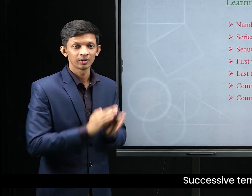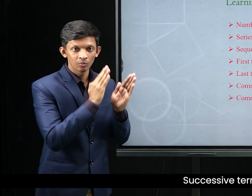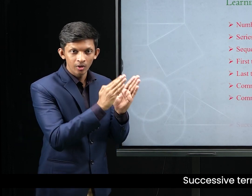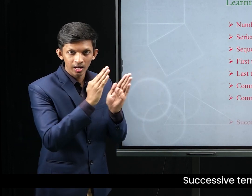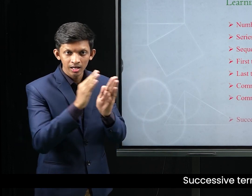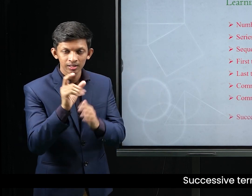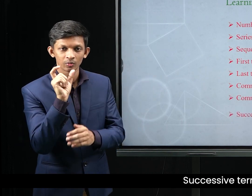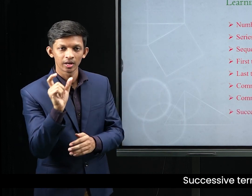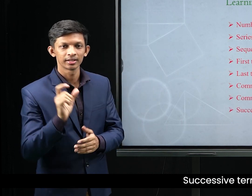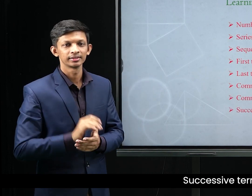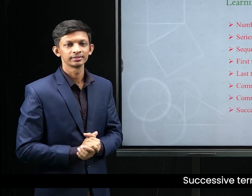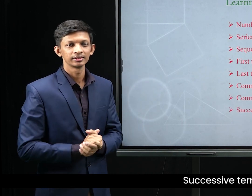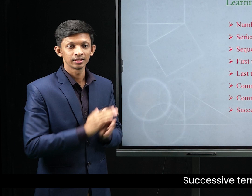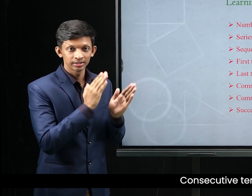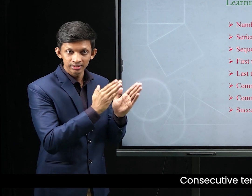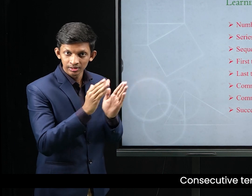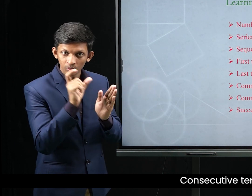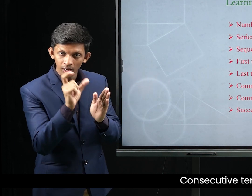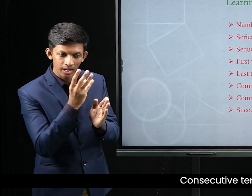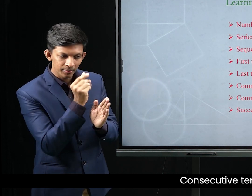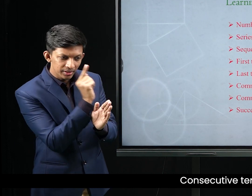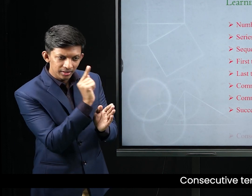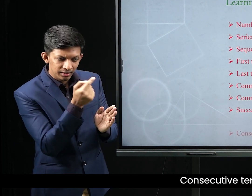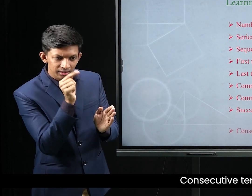successive terms, consecutive terms.